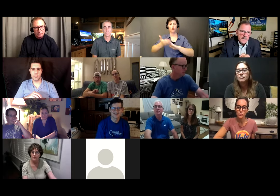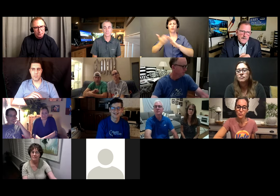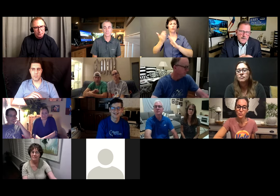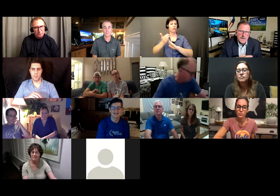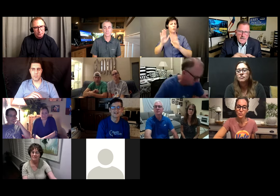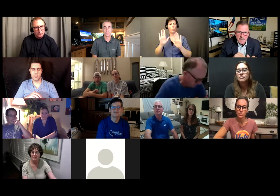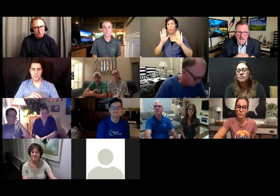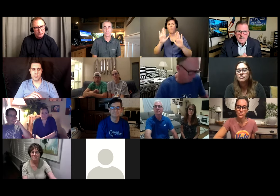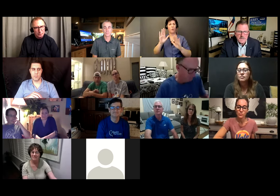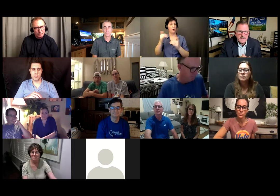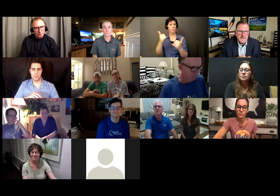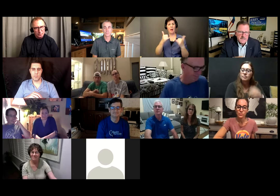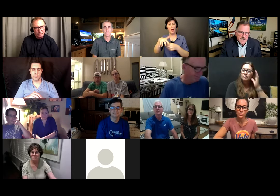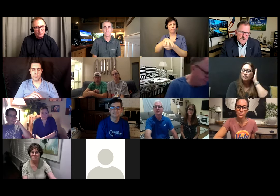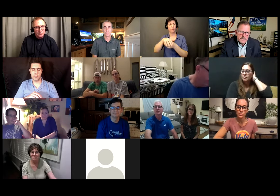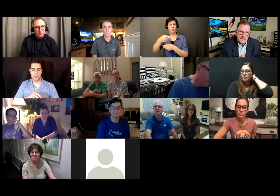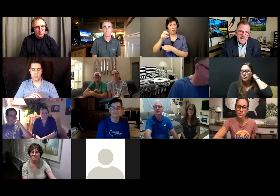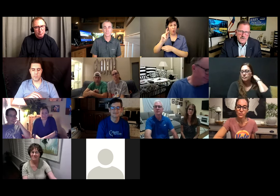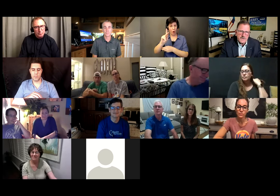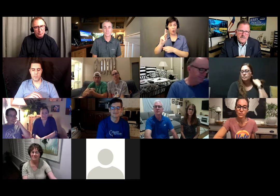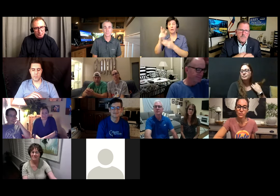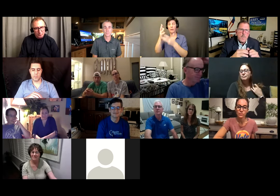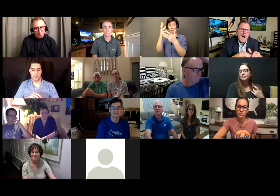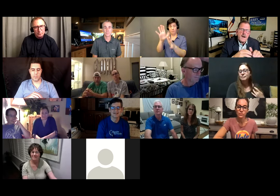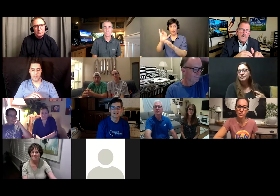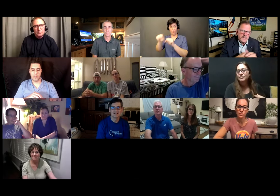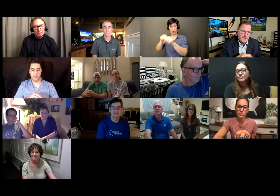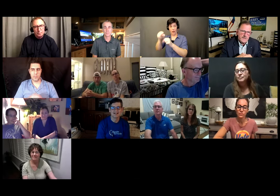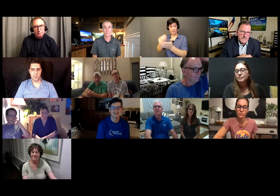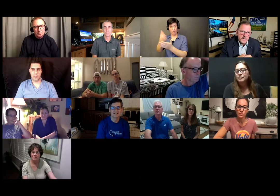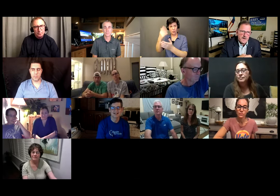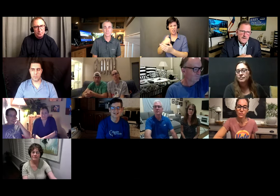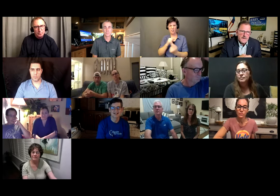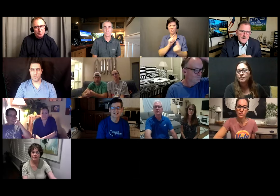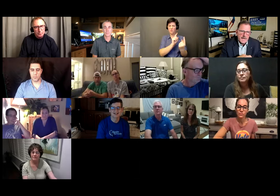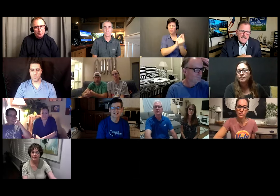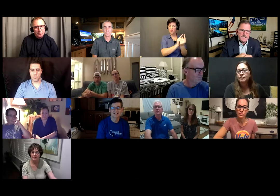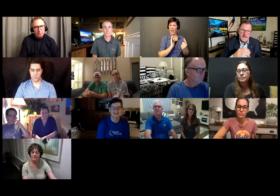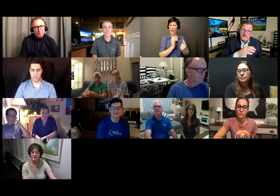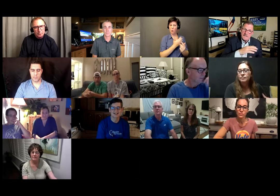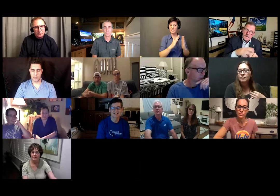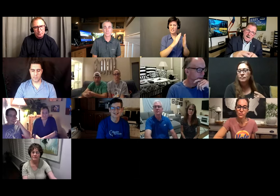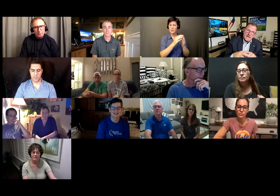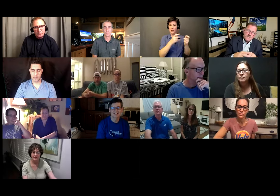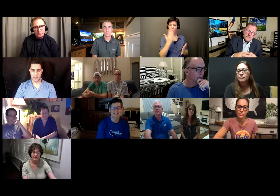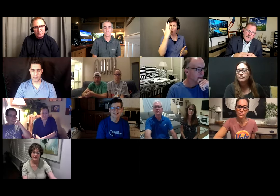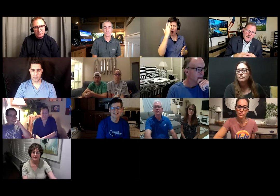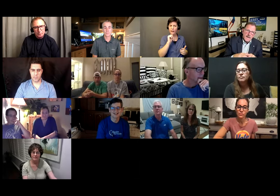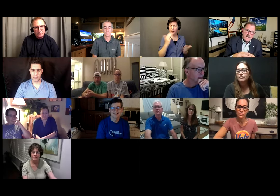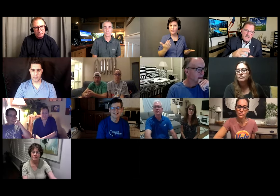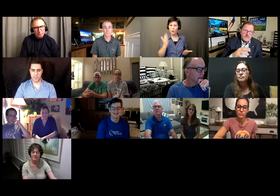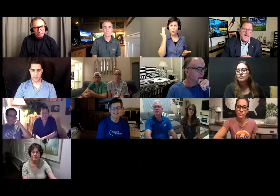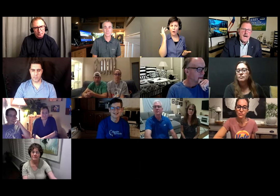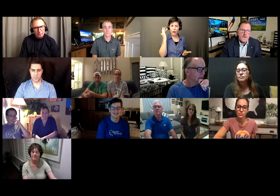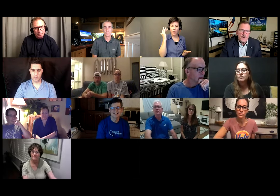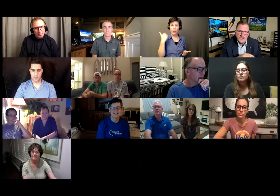park. When I came back to Pleasanton, I sat down with our city manager and I said, why aren't we doing this here? And it has taken us time. And